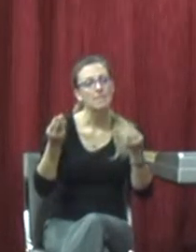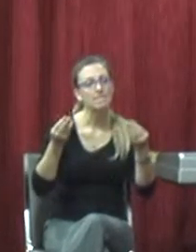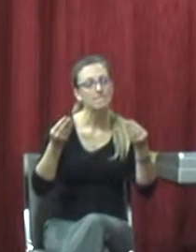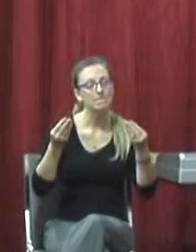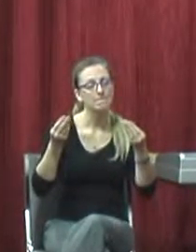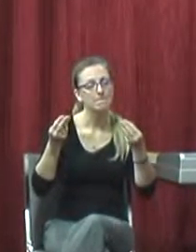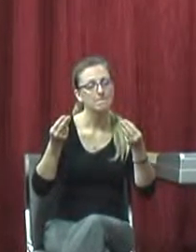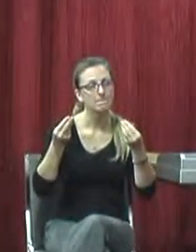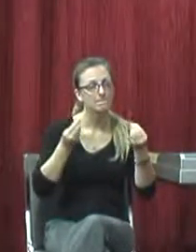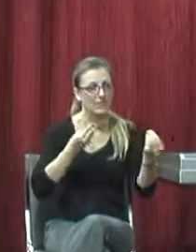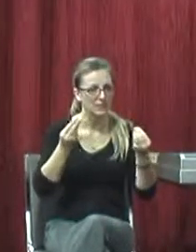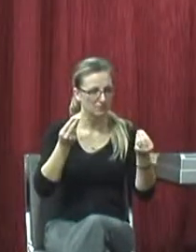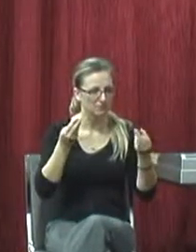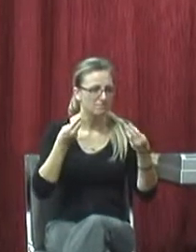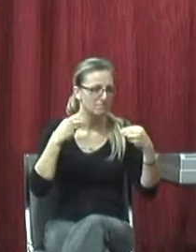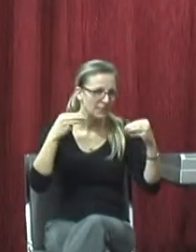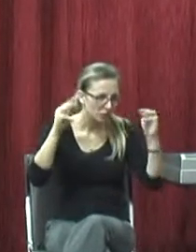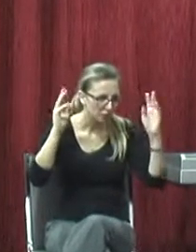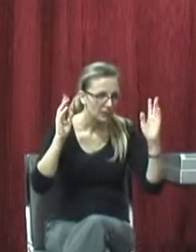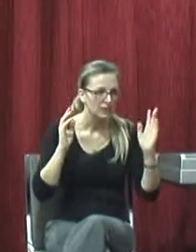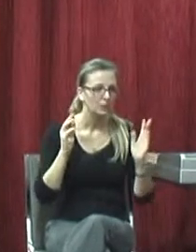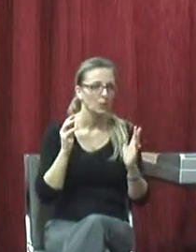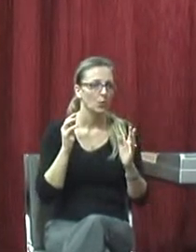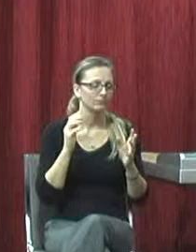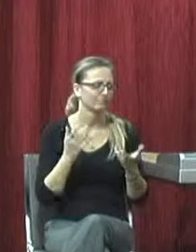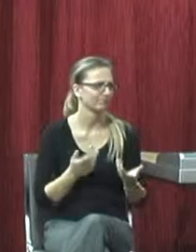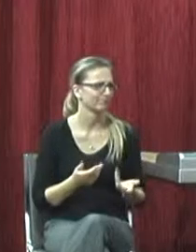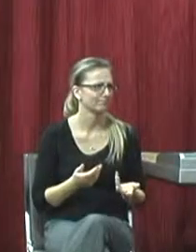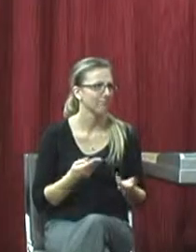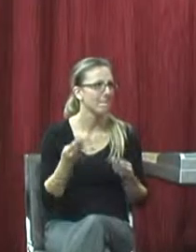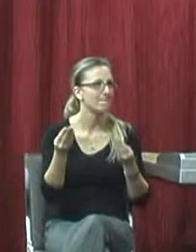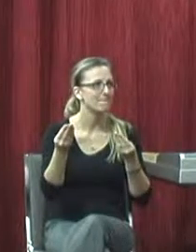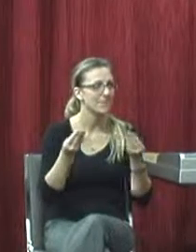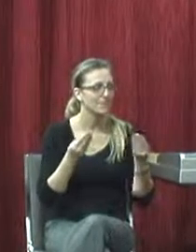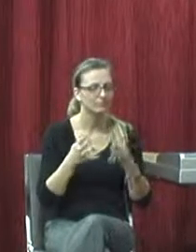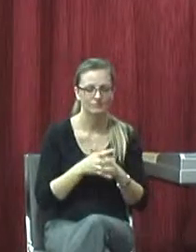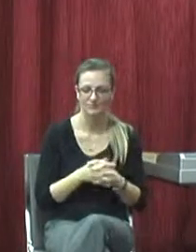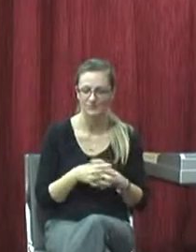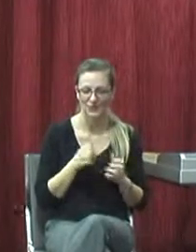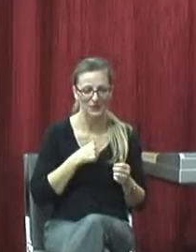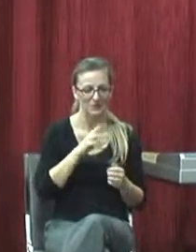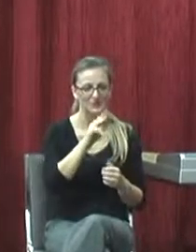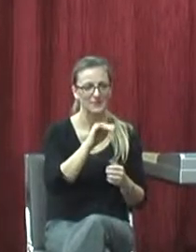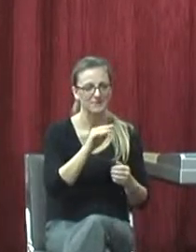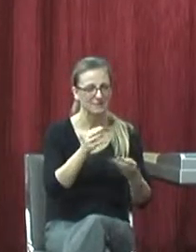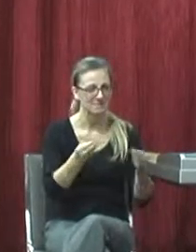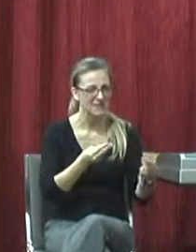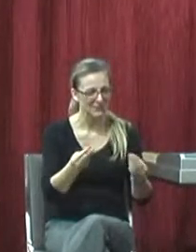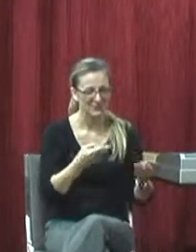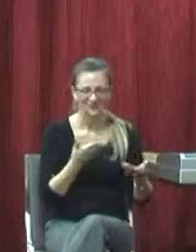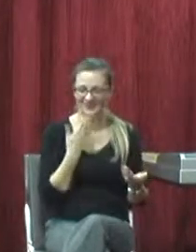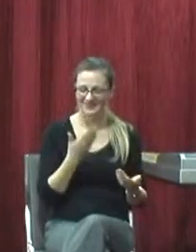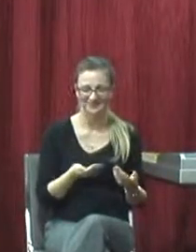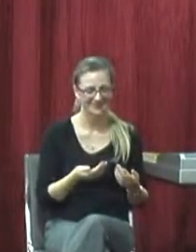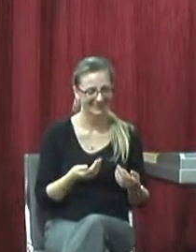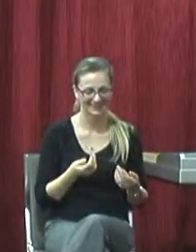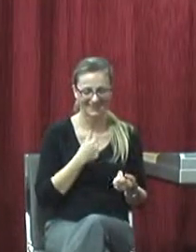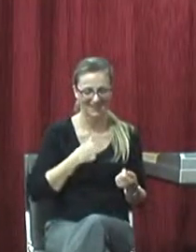a servant to your immediate supervisor. He'll promote you when you meet his needs. And when he gets promoted, he'll promote